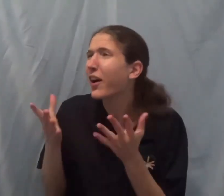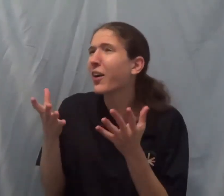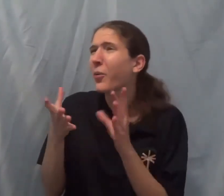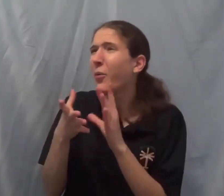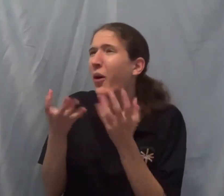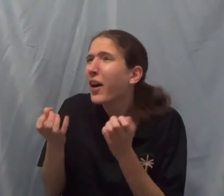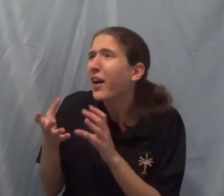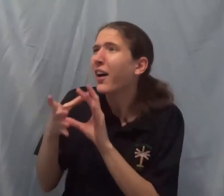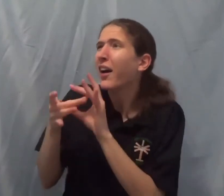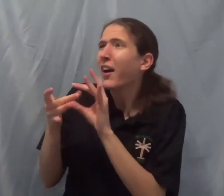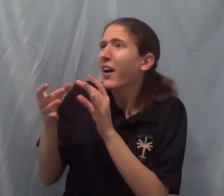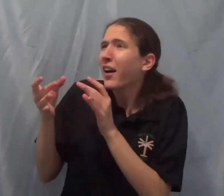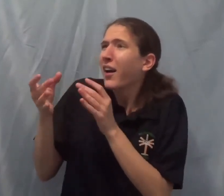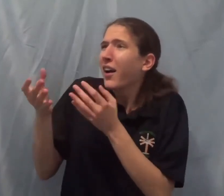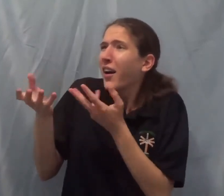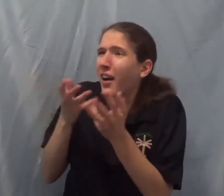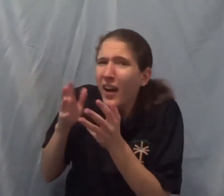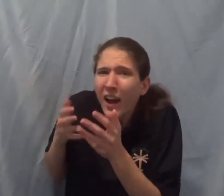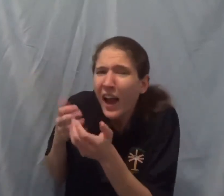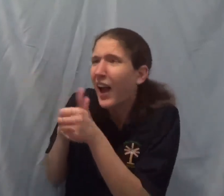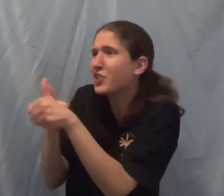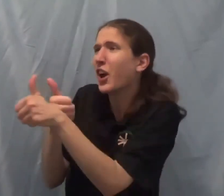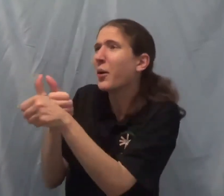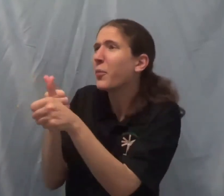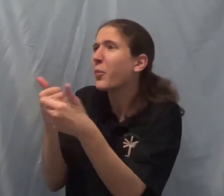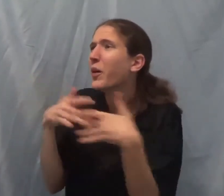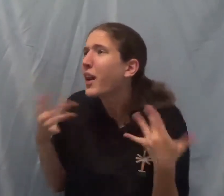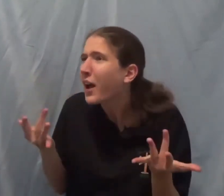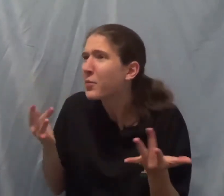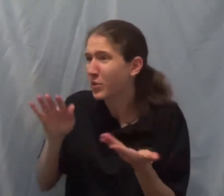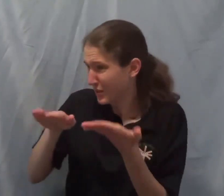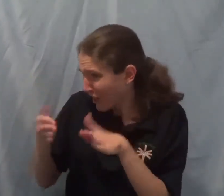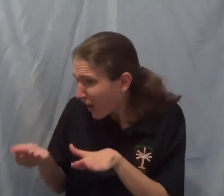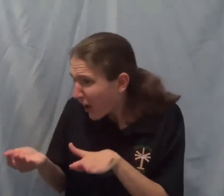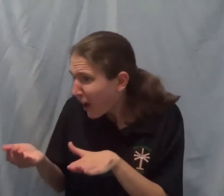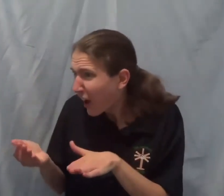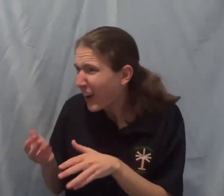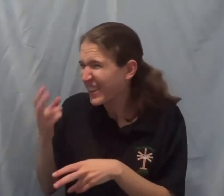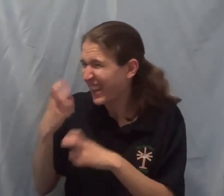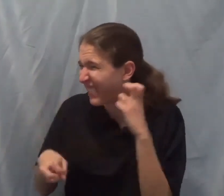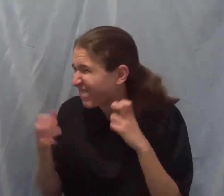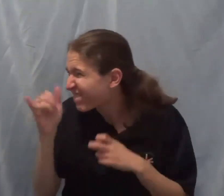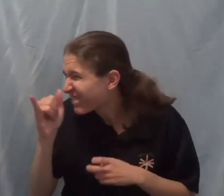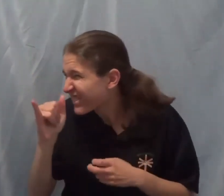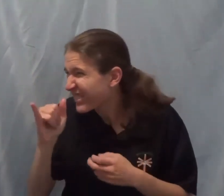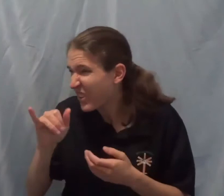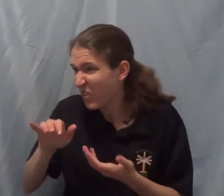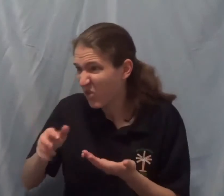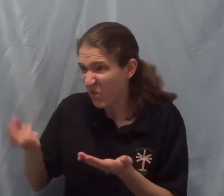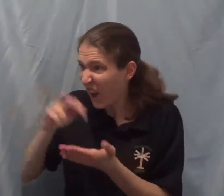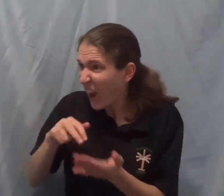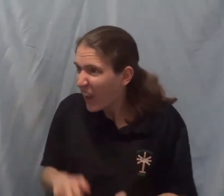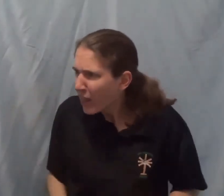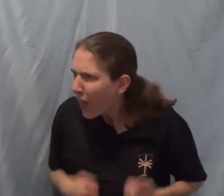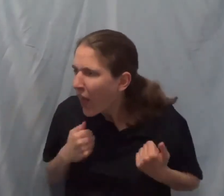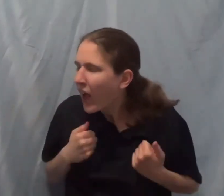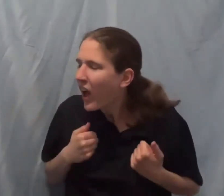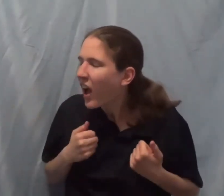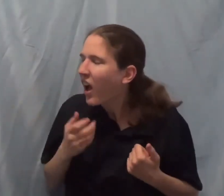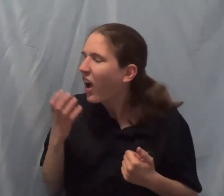right, Kind of hard to buy into that when, you went through what you went through. But you did tell us, and you told us at least 3 times, and we've been talking